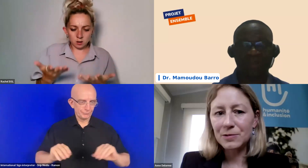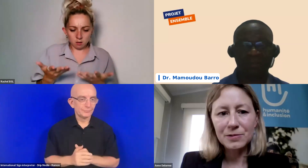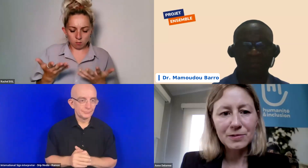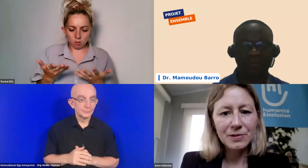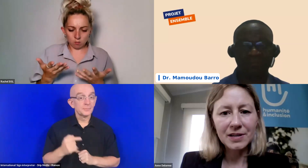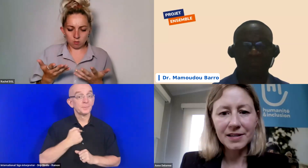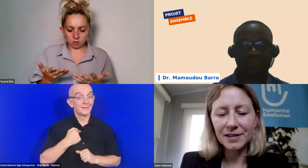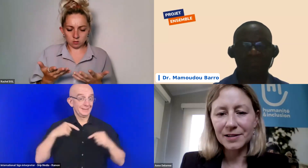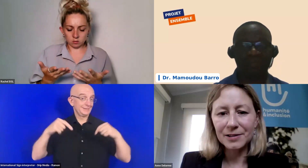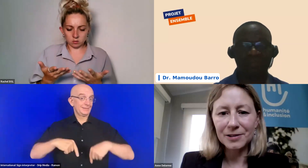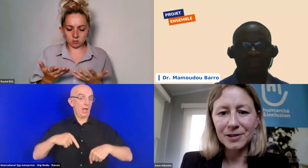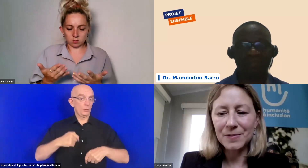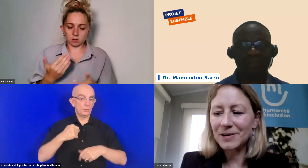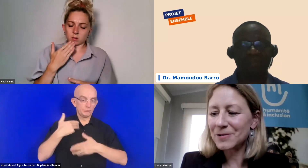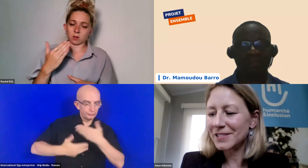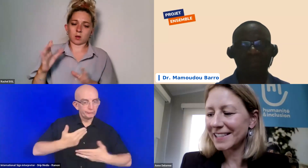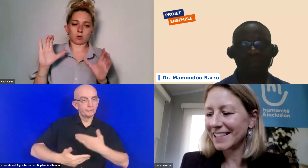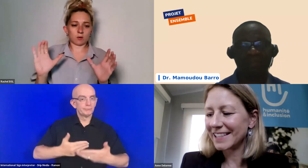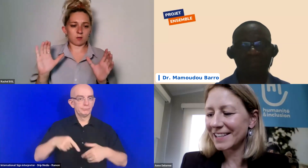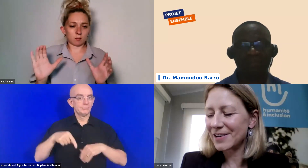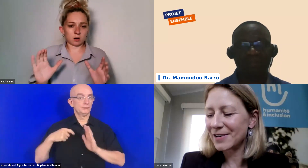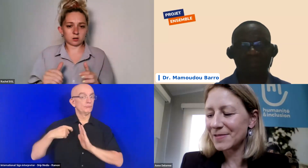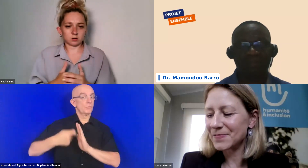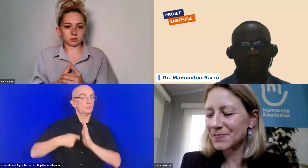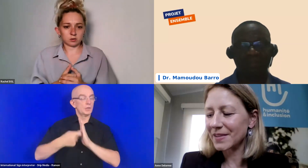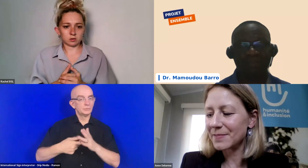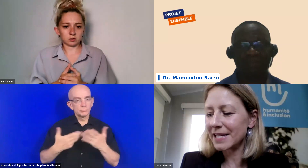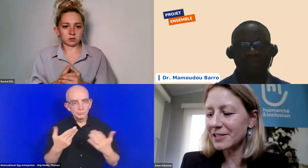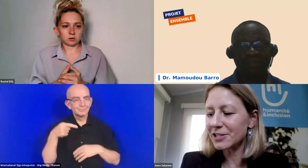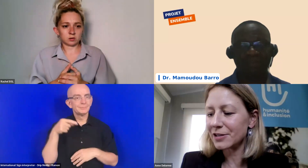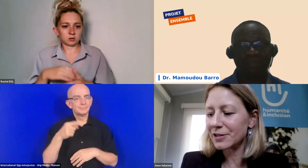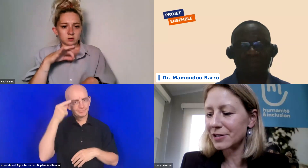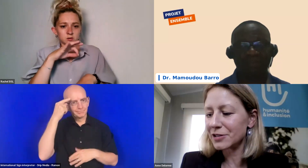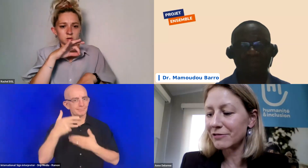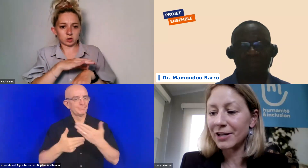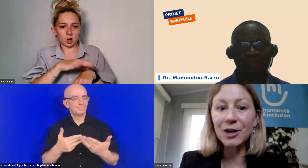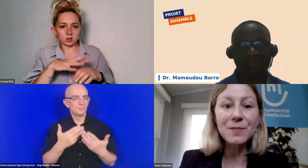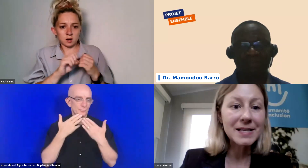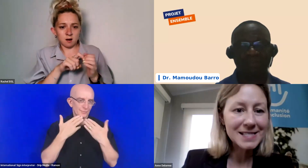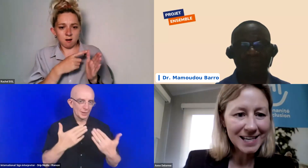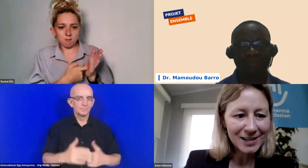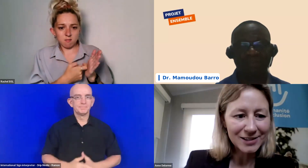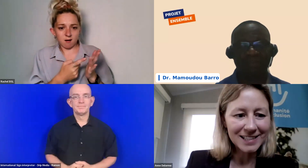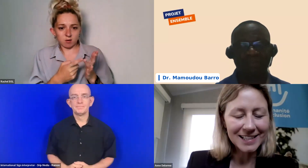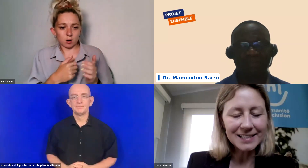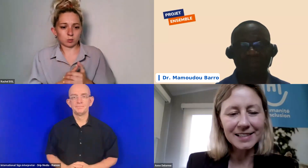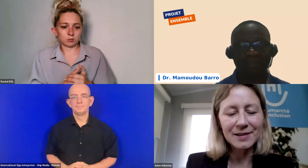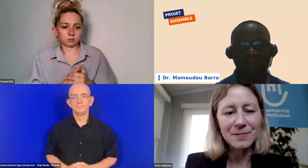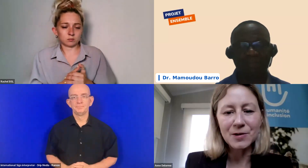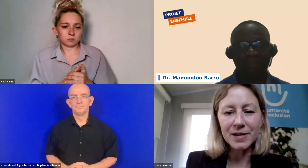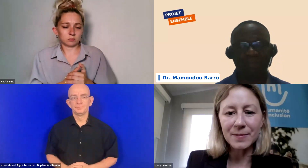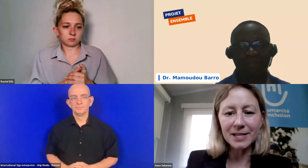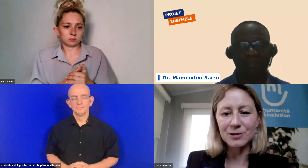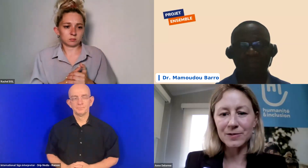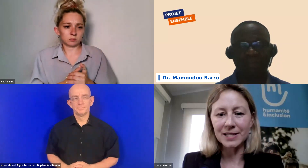Merci beaucoup, Dr. Barro. Et maintenant, je vais repasser à l'anglais.